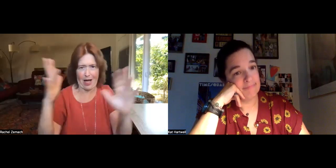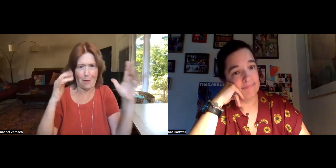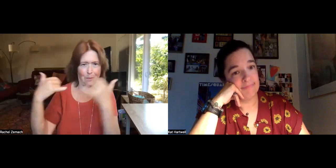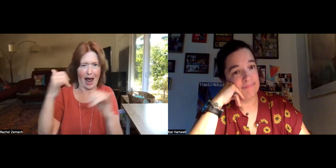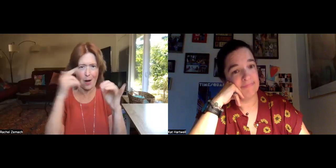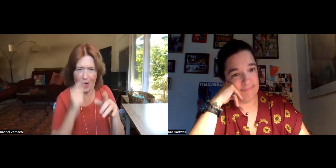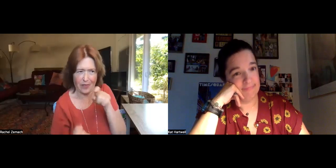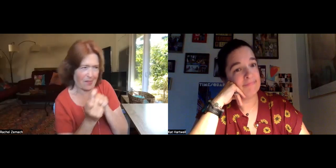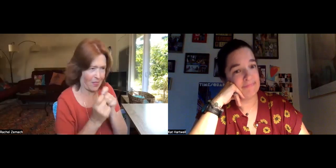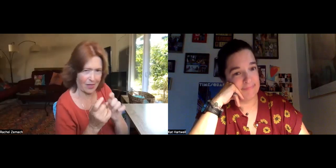play with them.